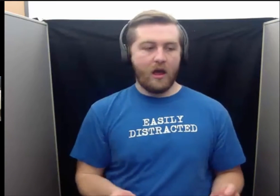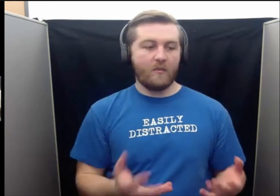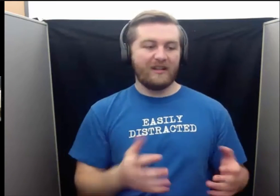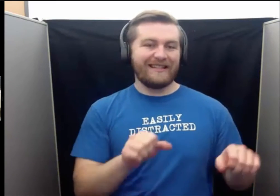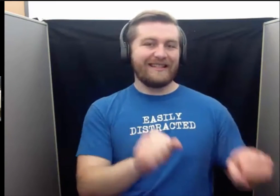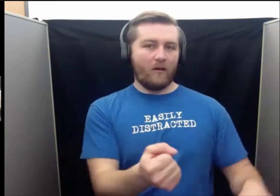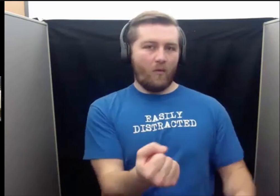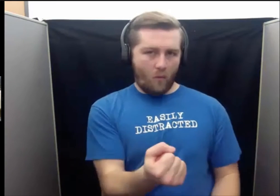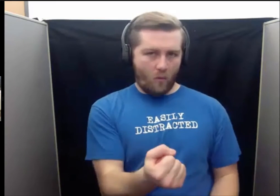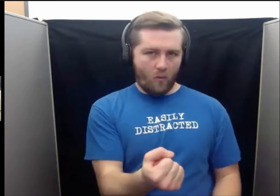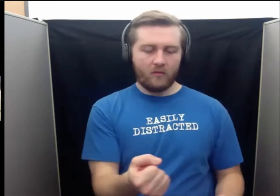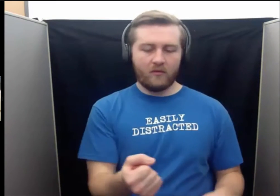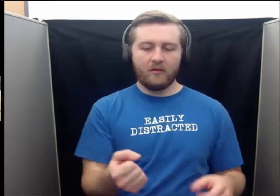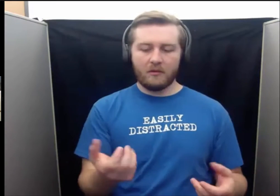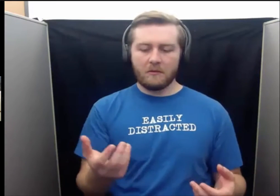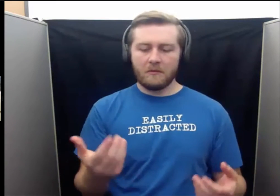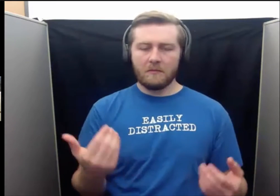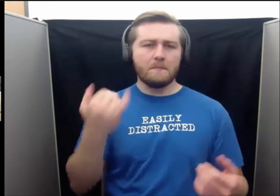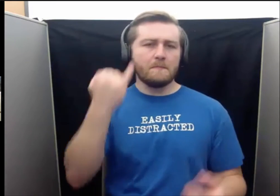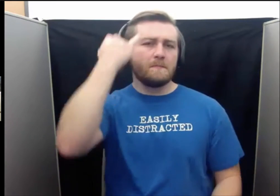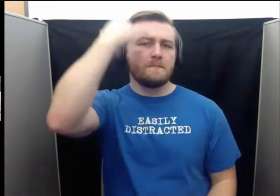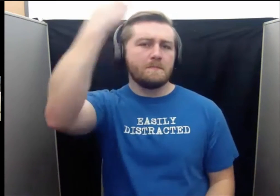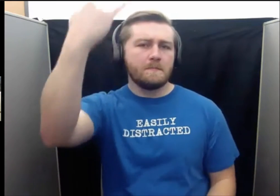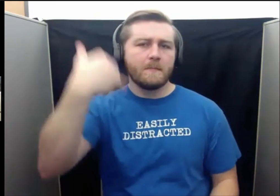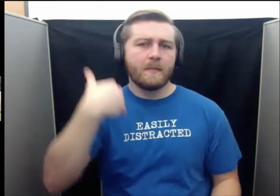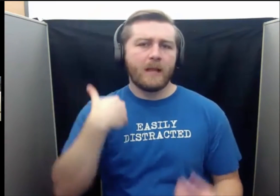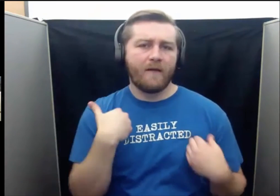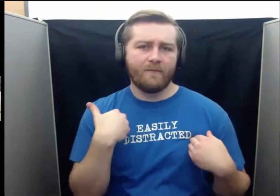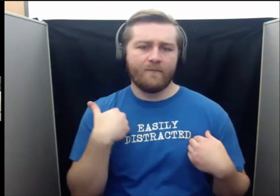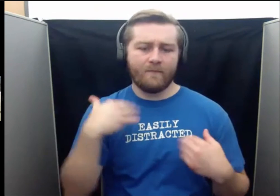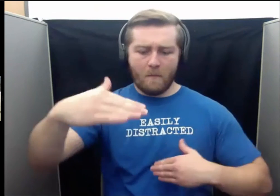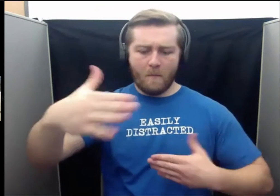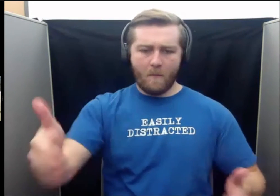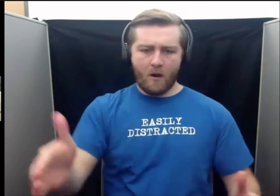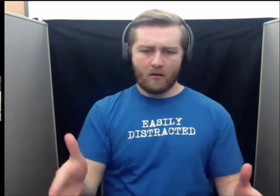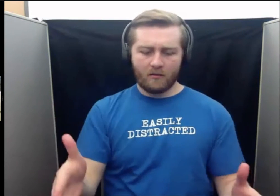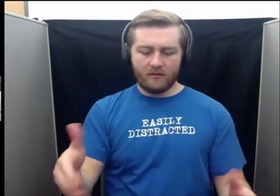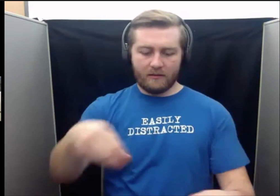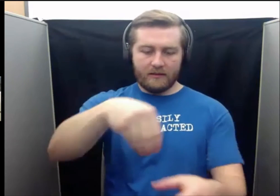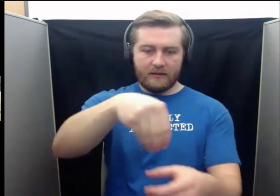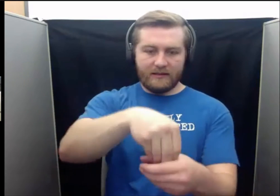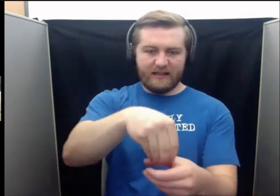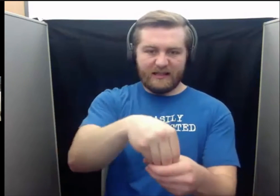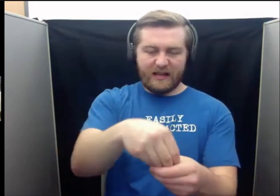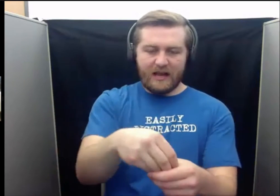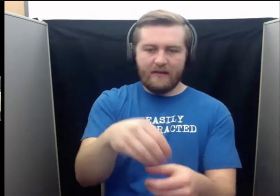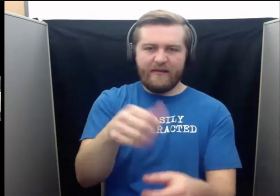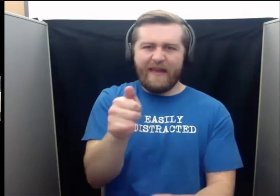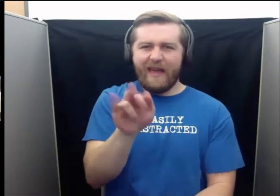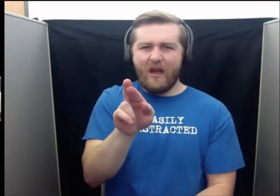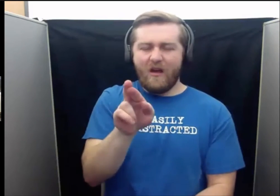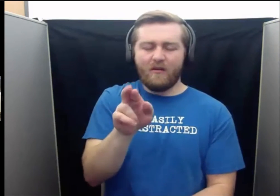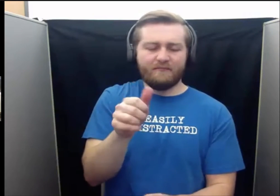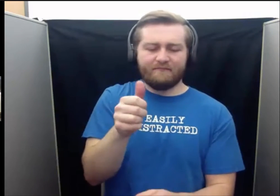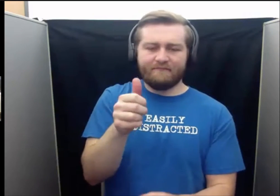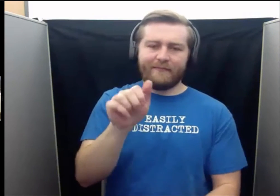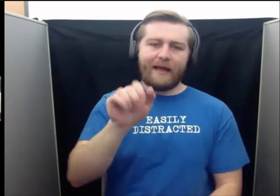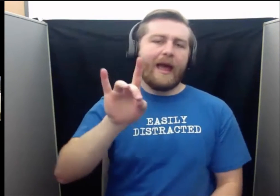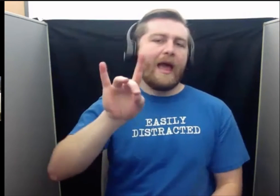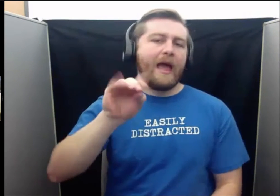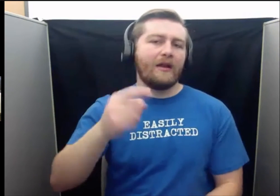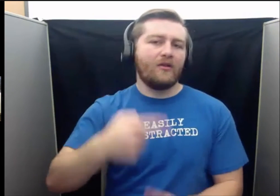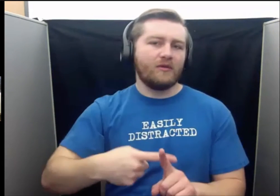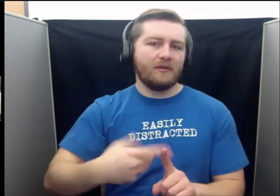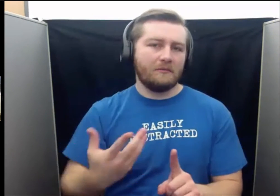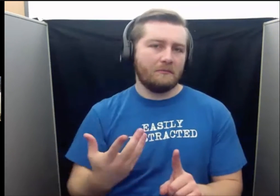And I have a little chart that some weather guy has told me that in this chart, or on this